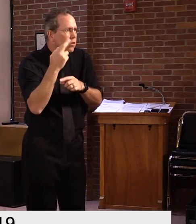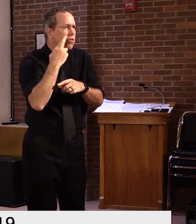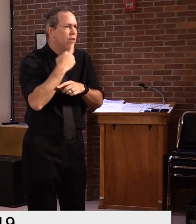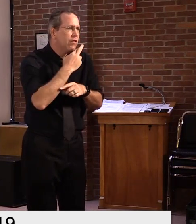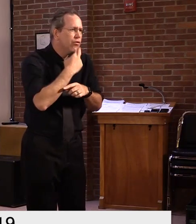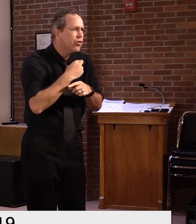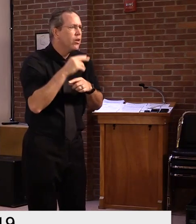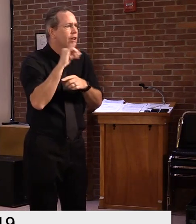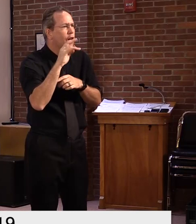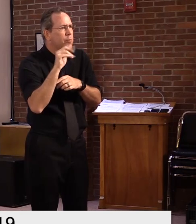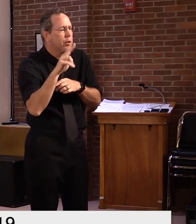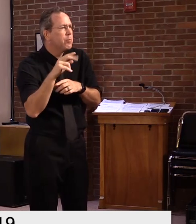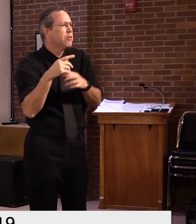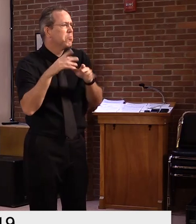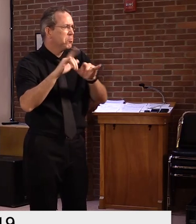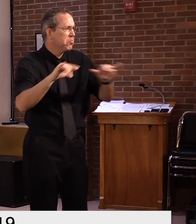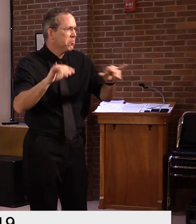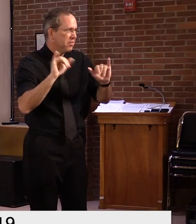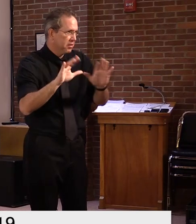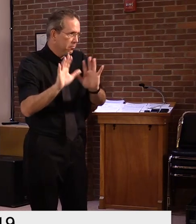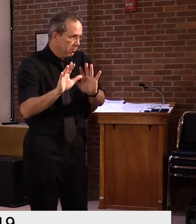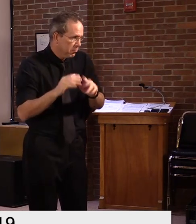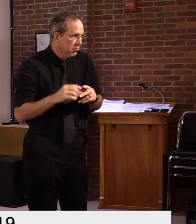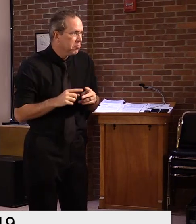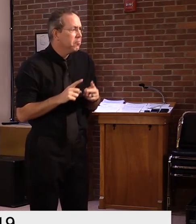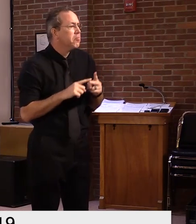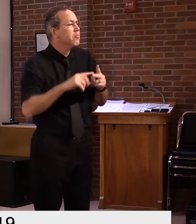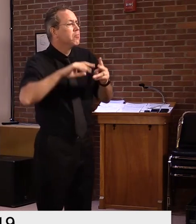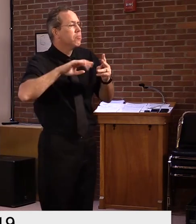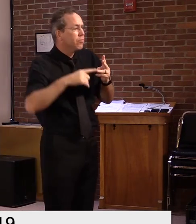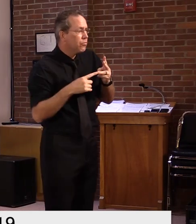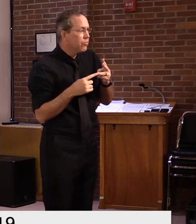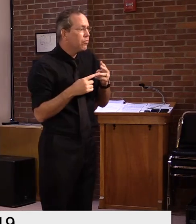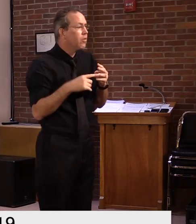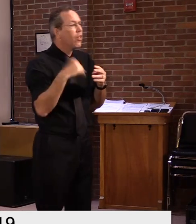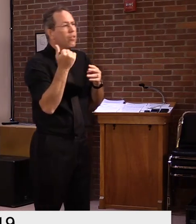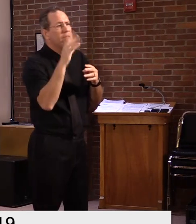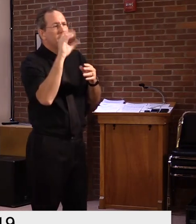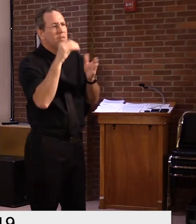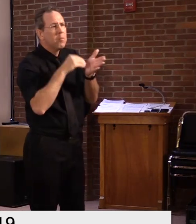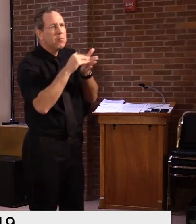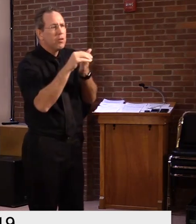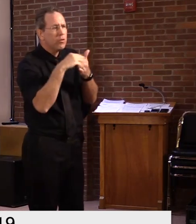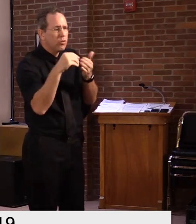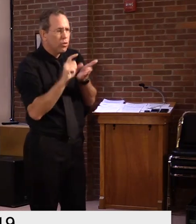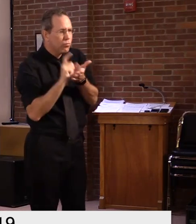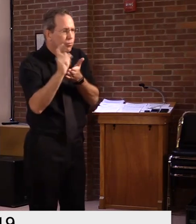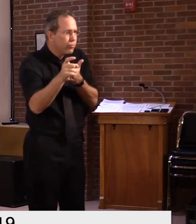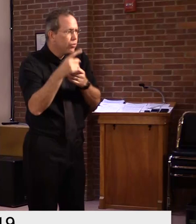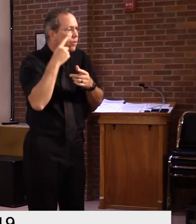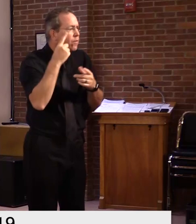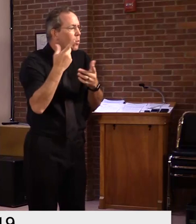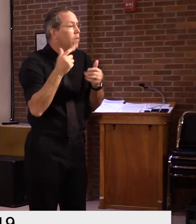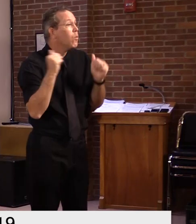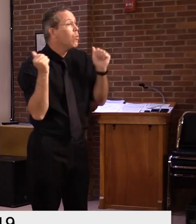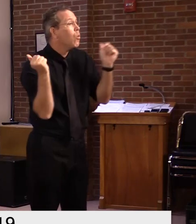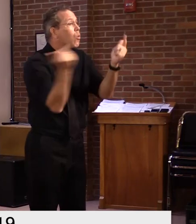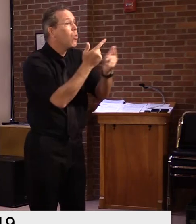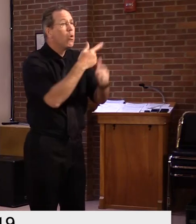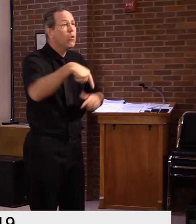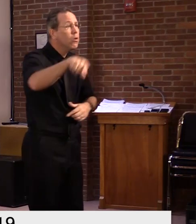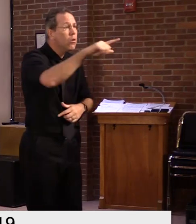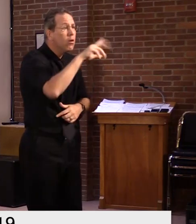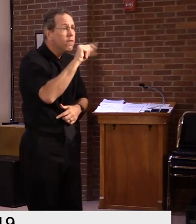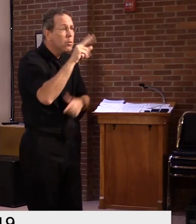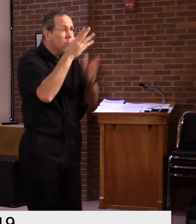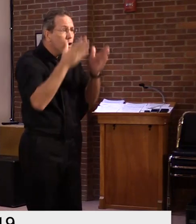remain in place. We're also proposing $50 million be used to give every Vermont household $150 as